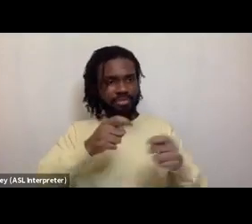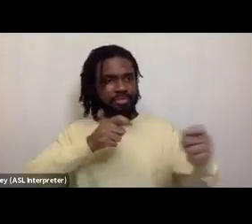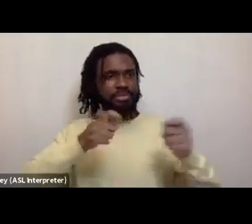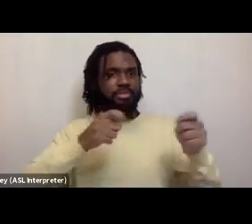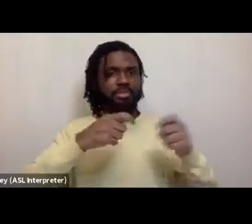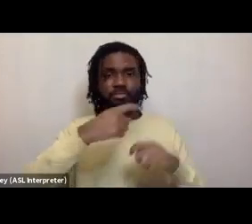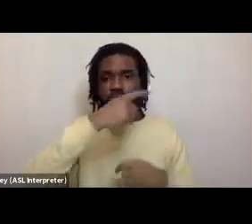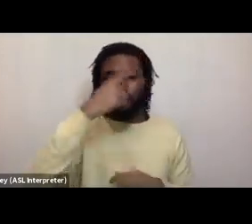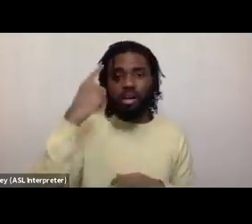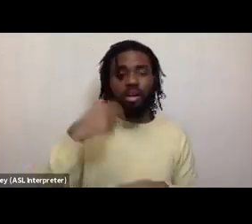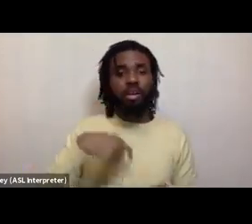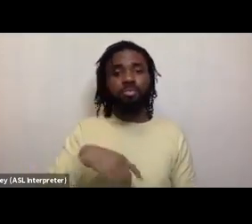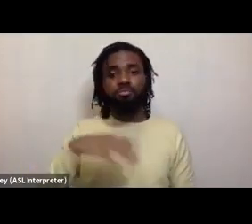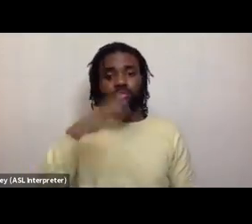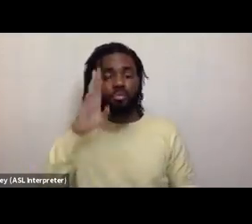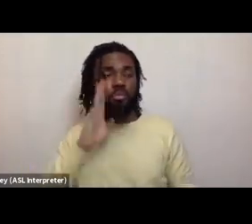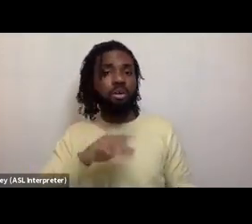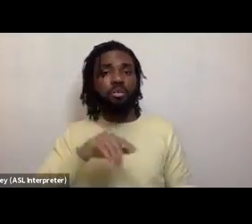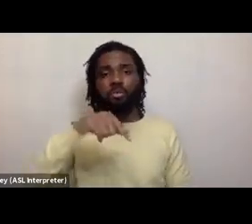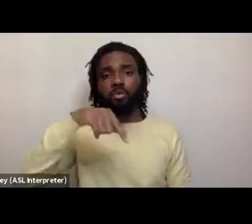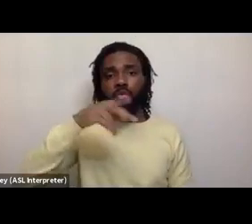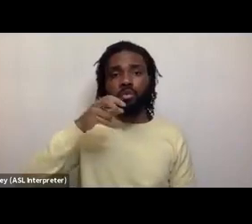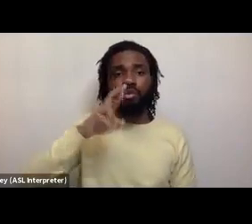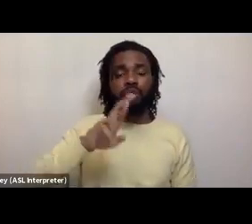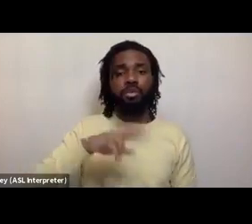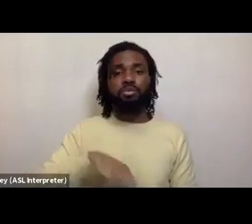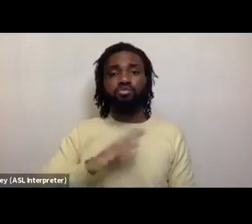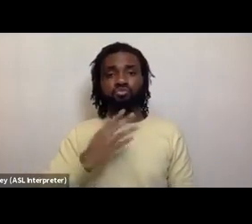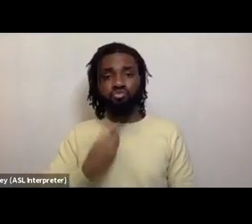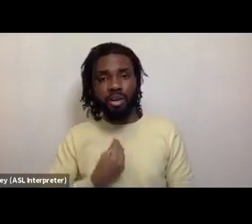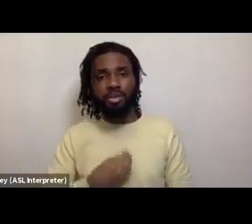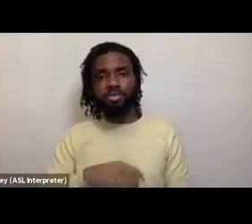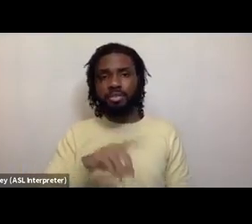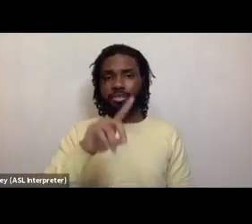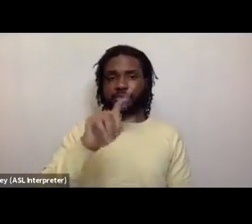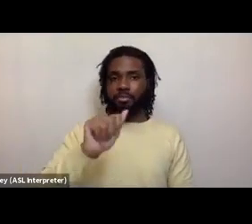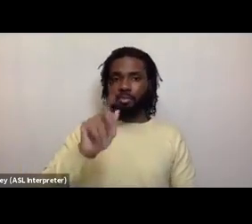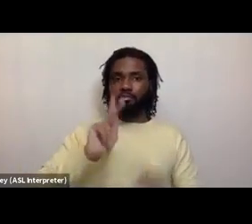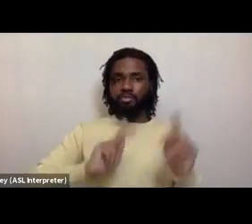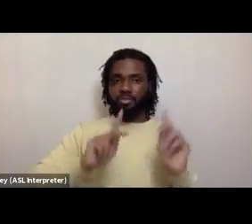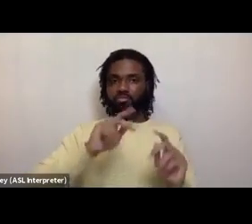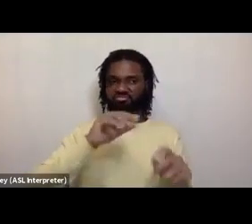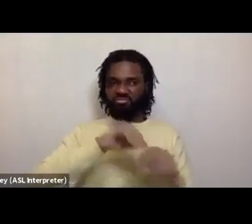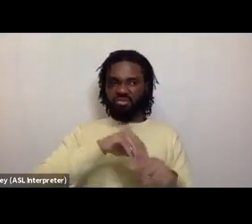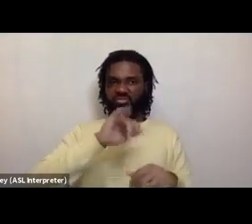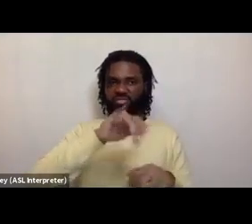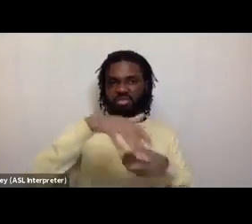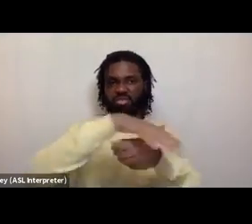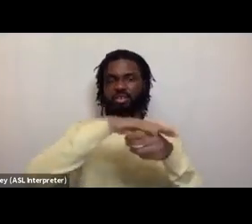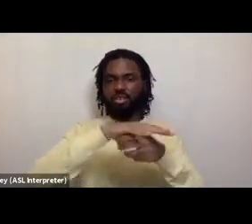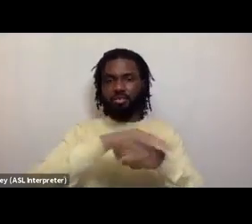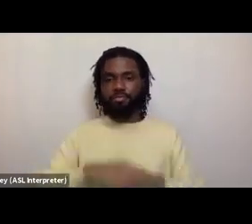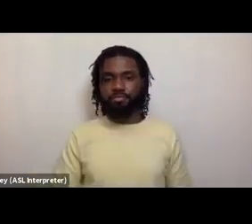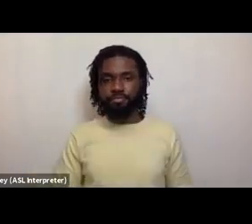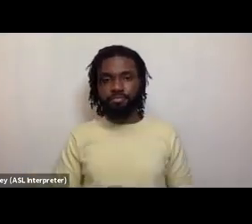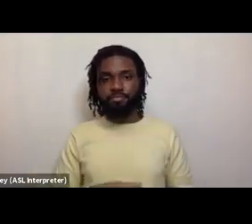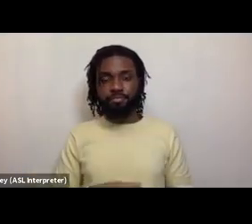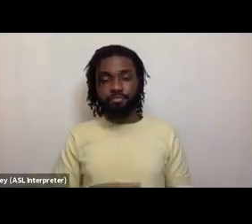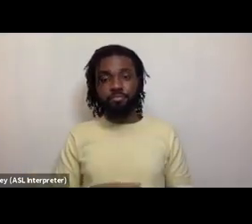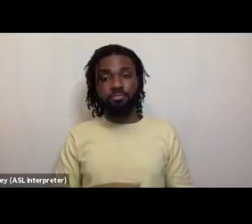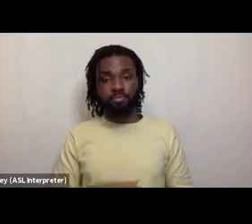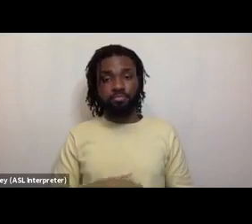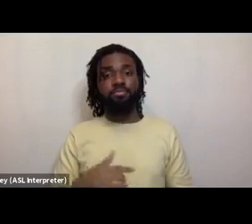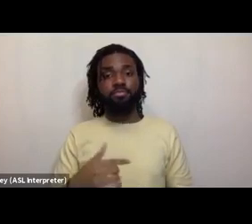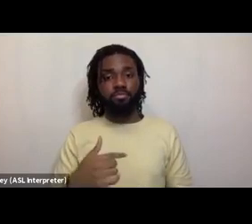queer, trans, disabled people within those settings. And I raise all of